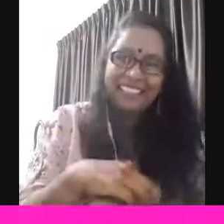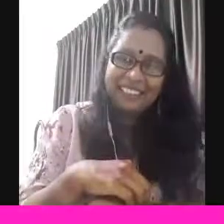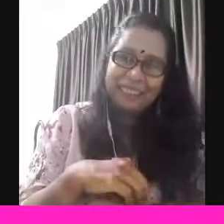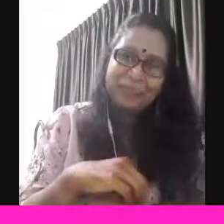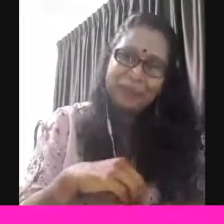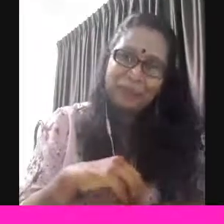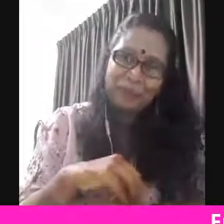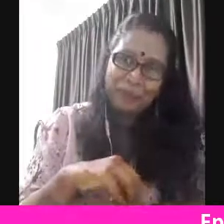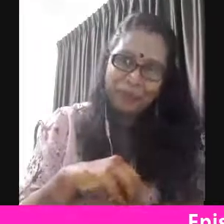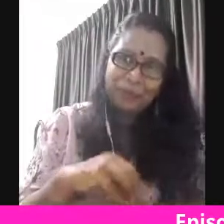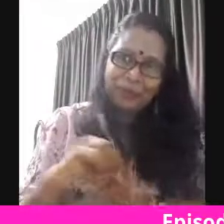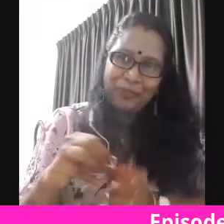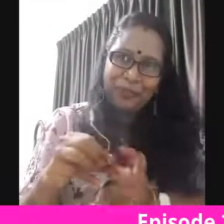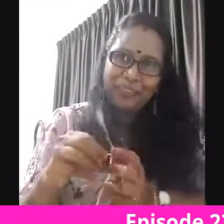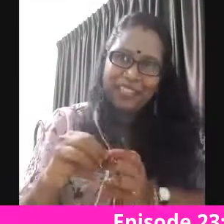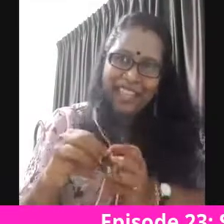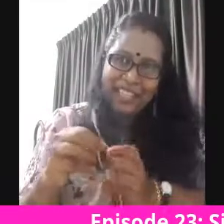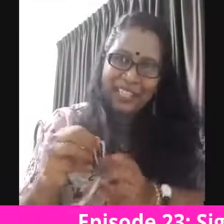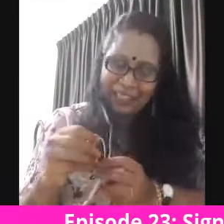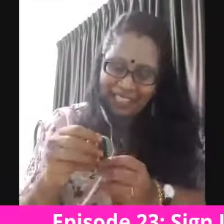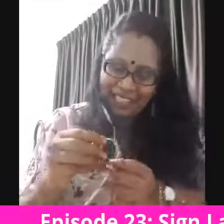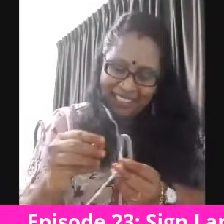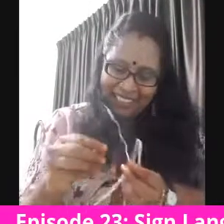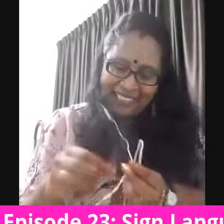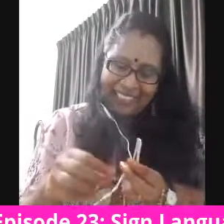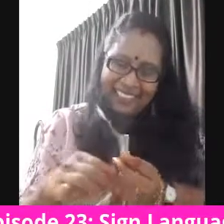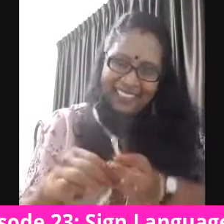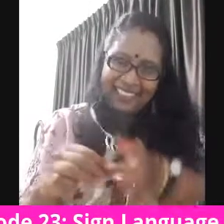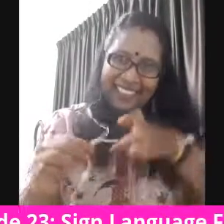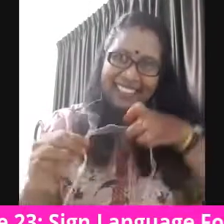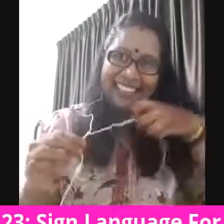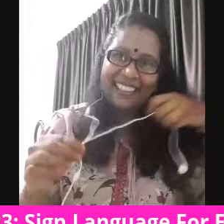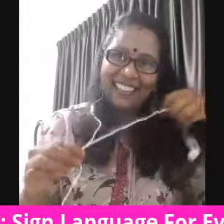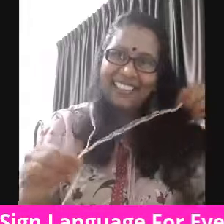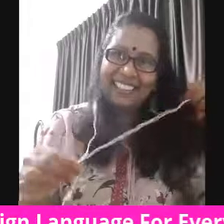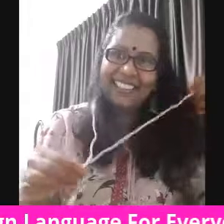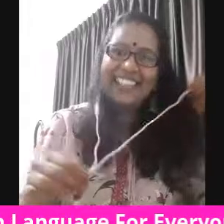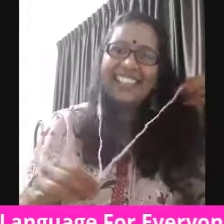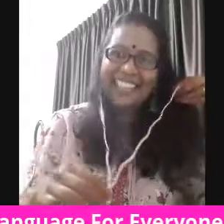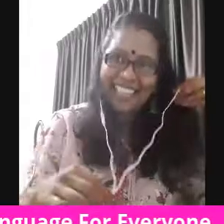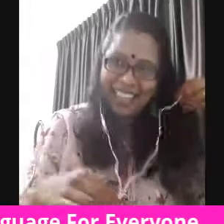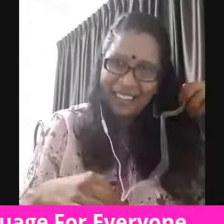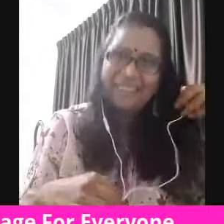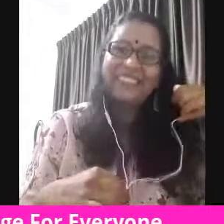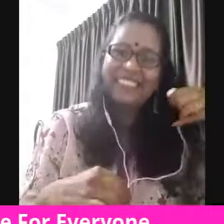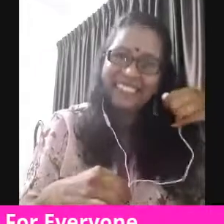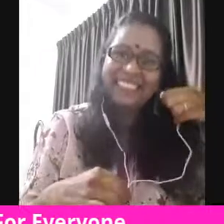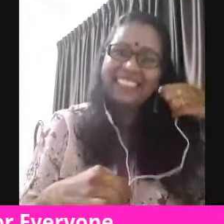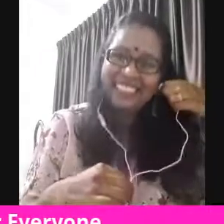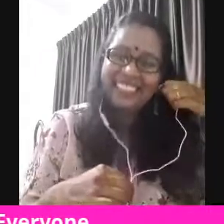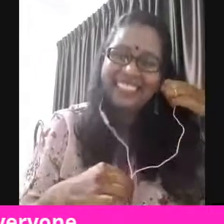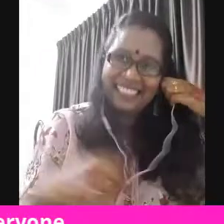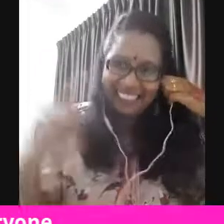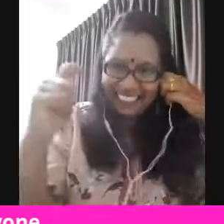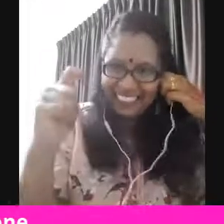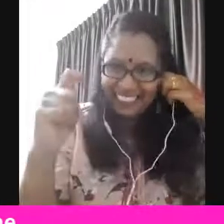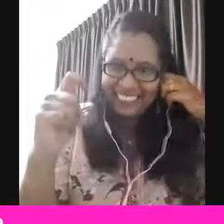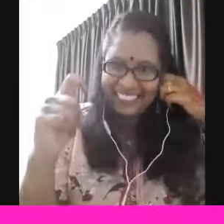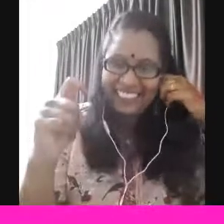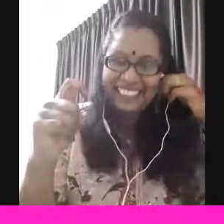Correct. S. Yes, correct. T. Yep. This one I know.